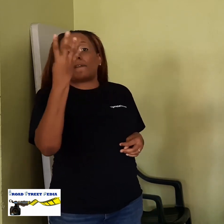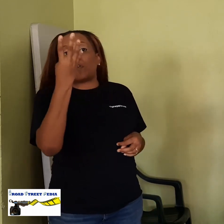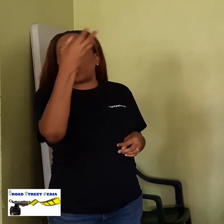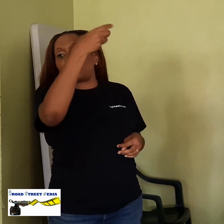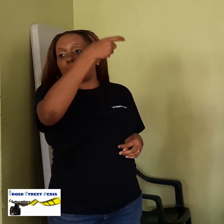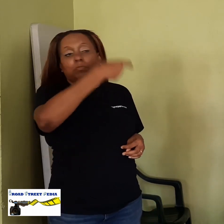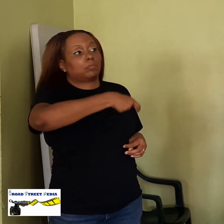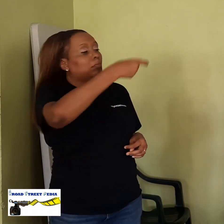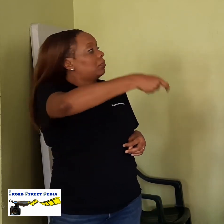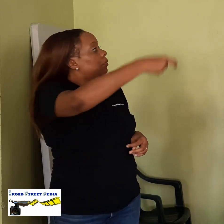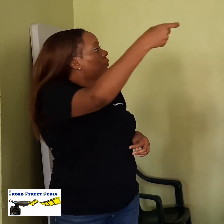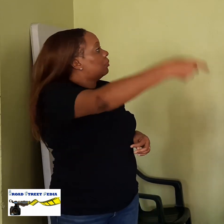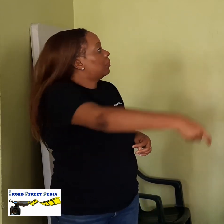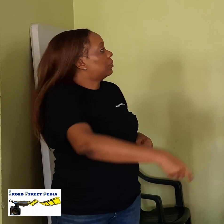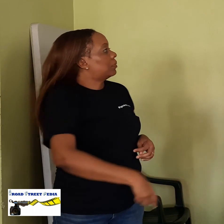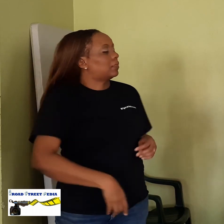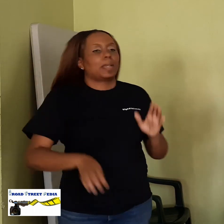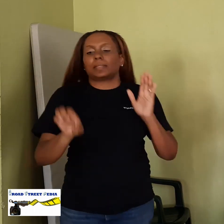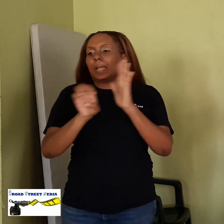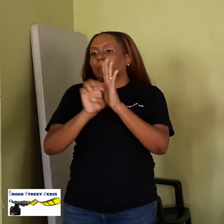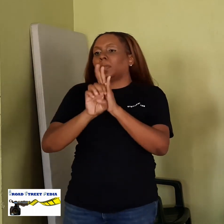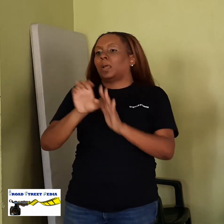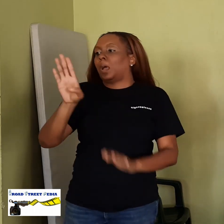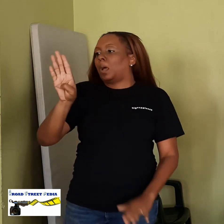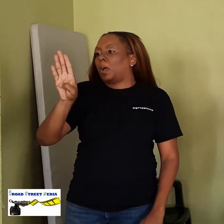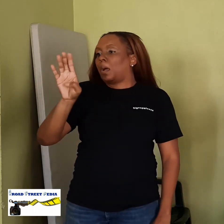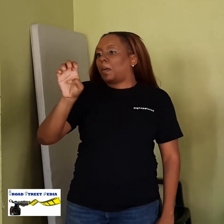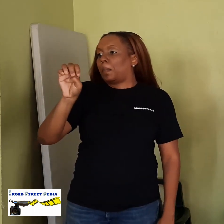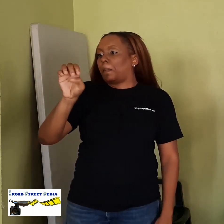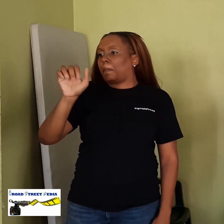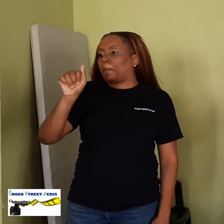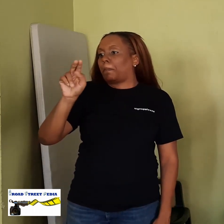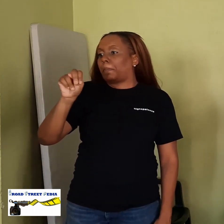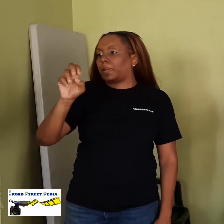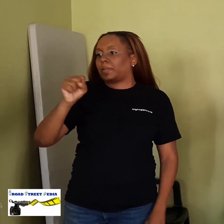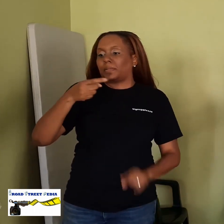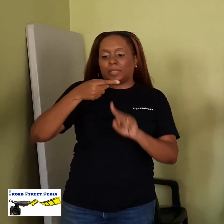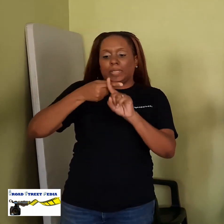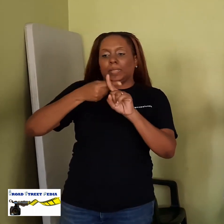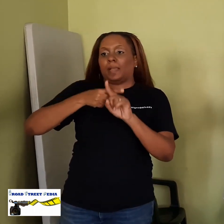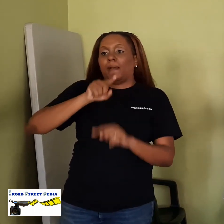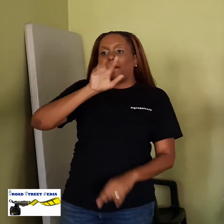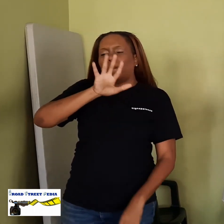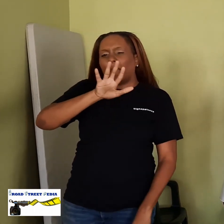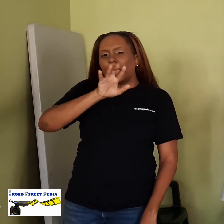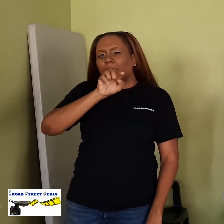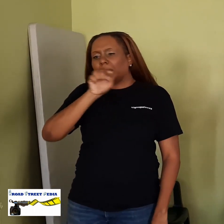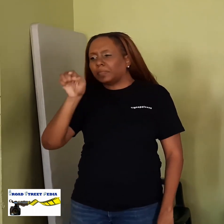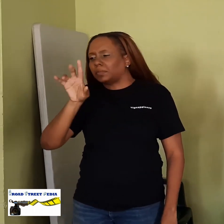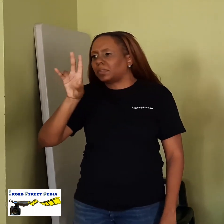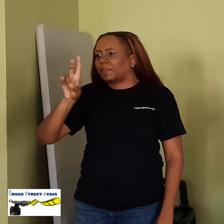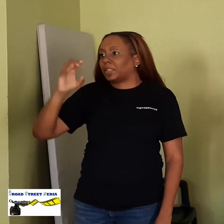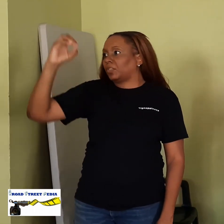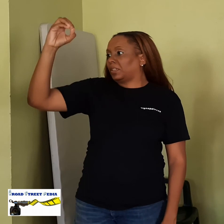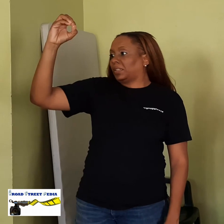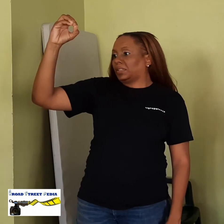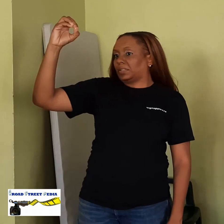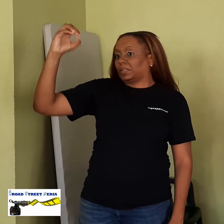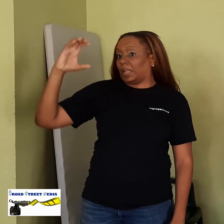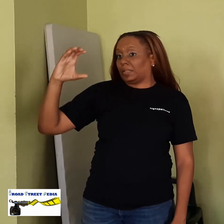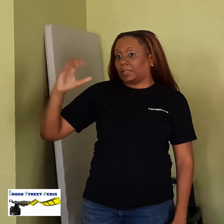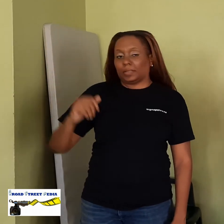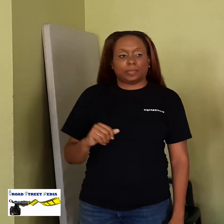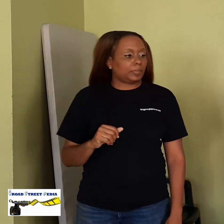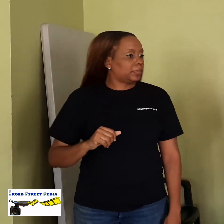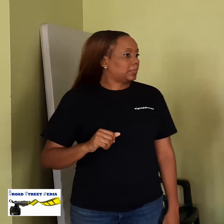we choose beans. Beans should be at a temperature of 5 to 7 degrees Celsius, and the